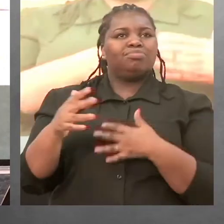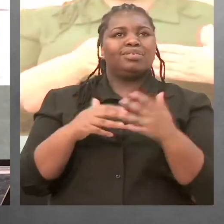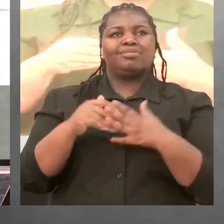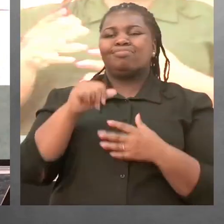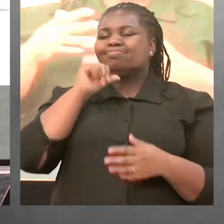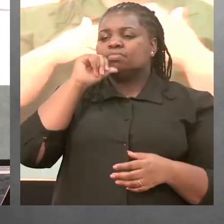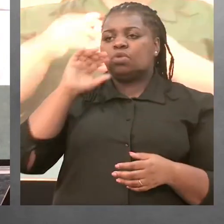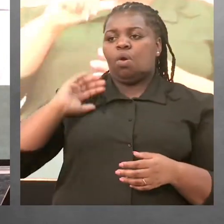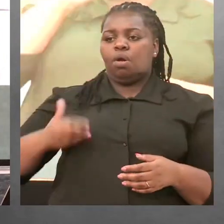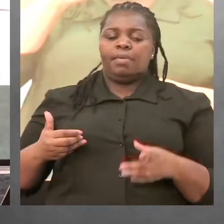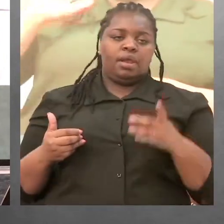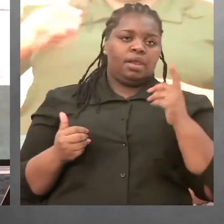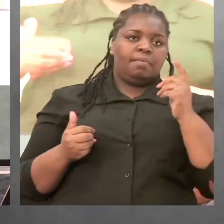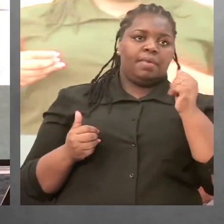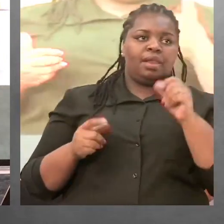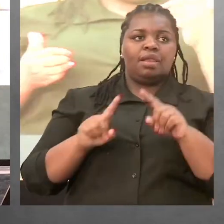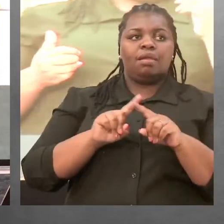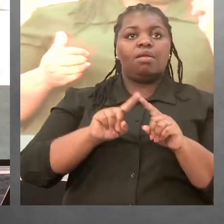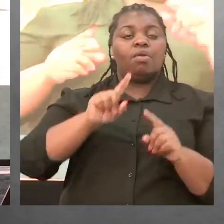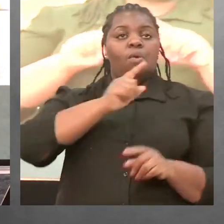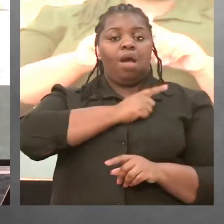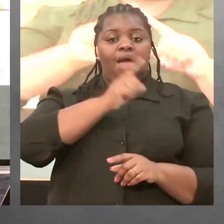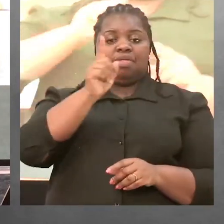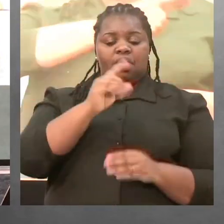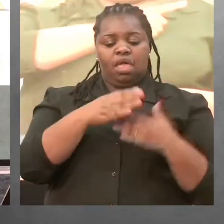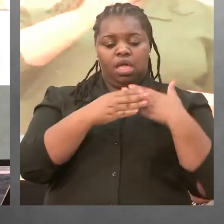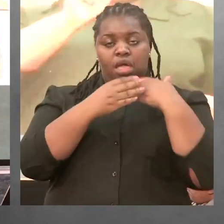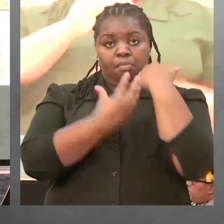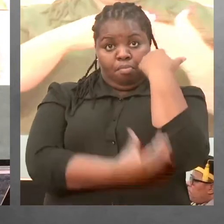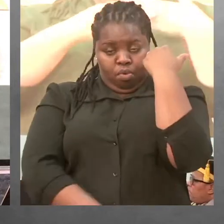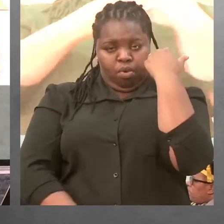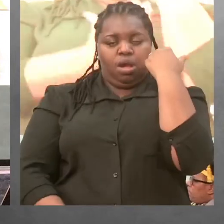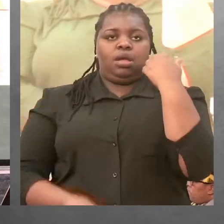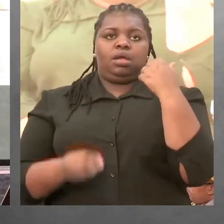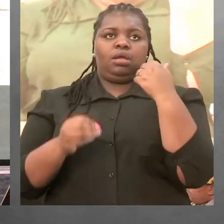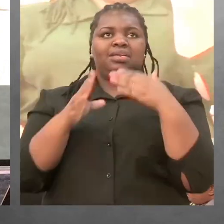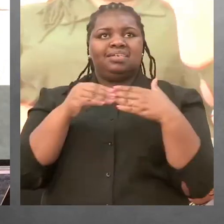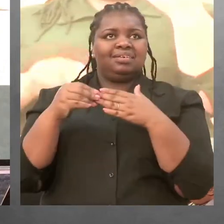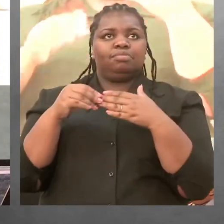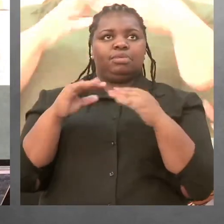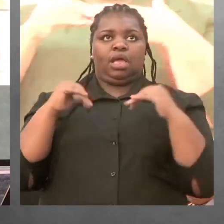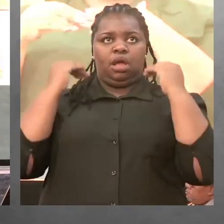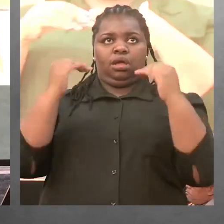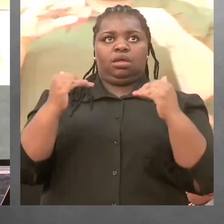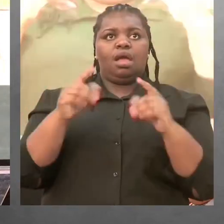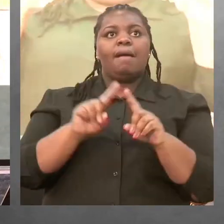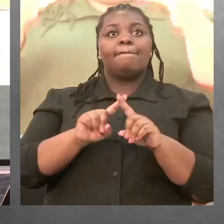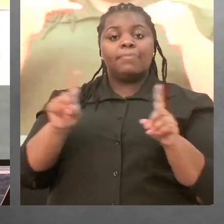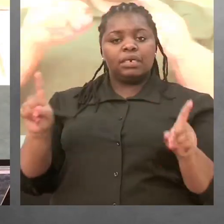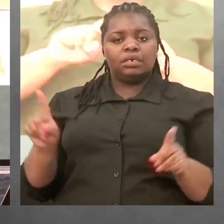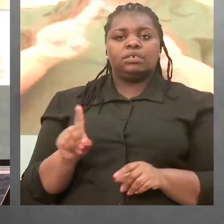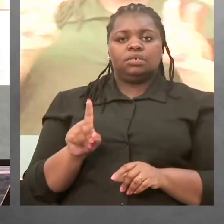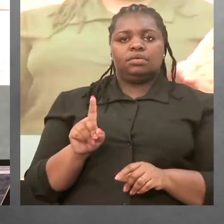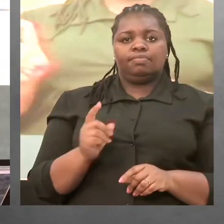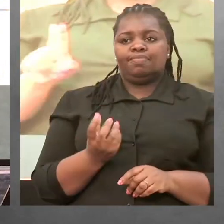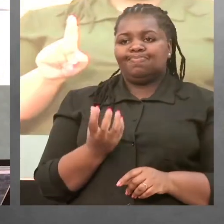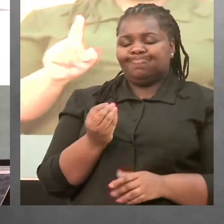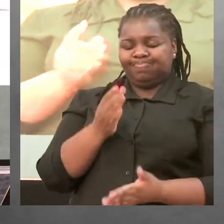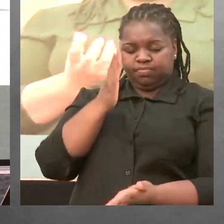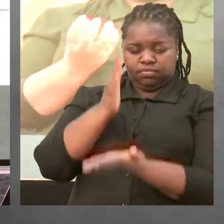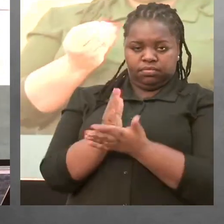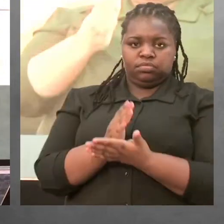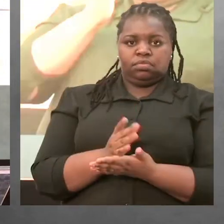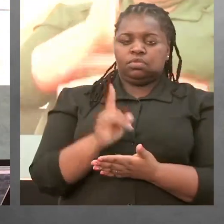man or a woman. The cost of poor leadership is high. but there is a definite